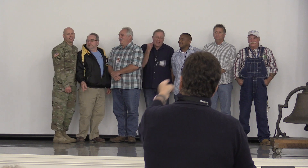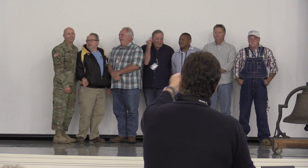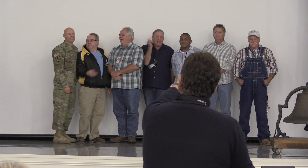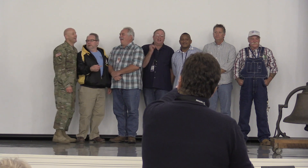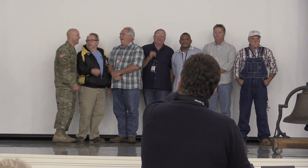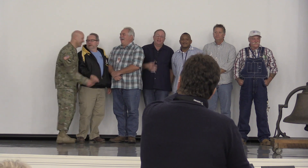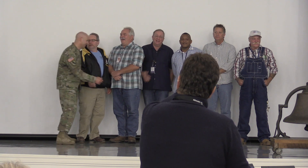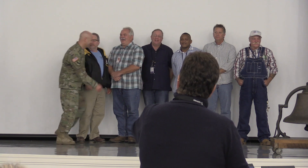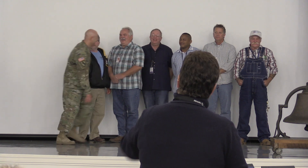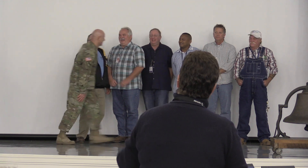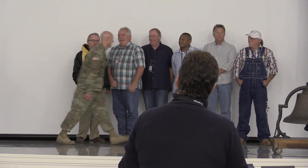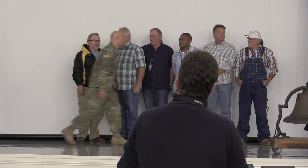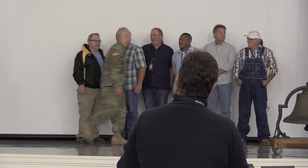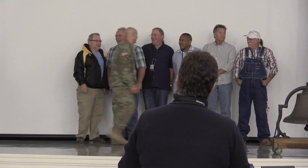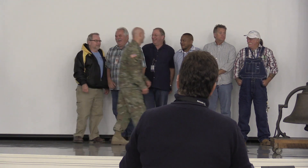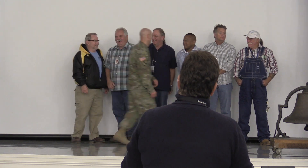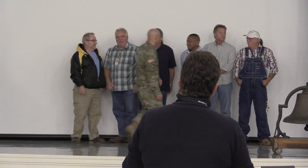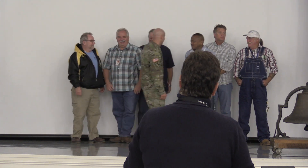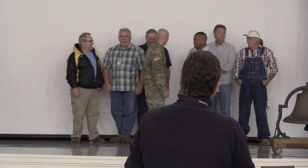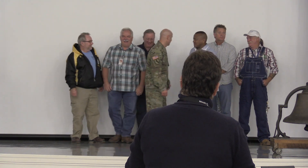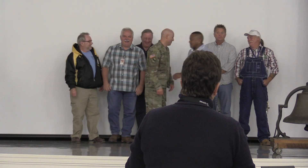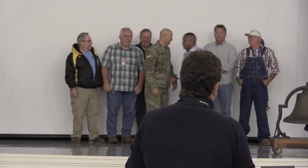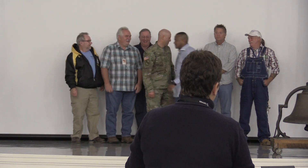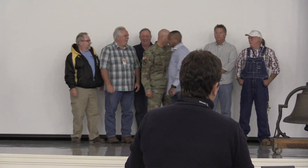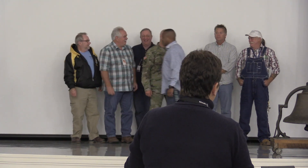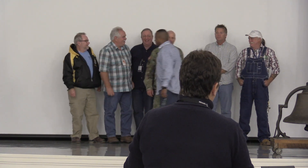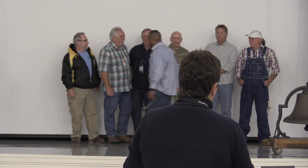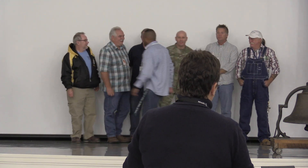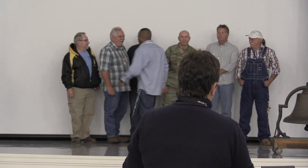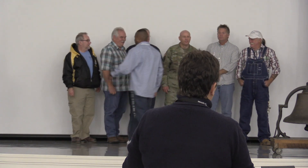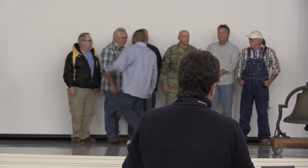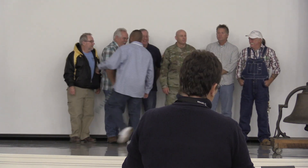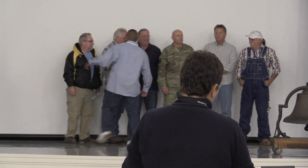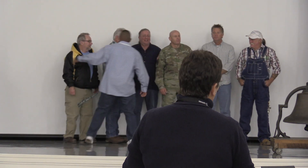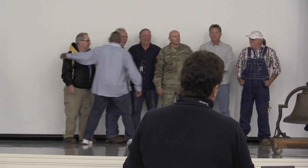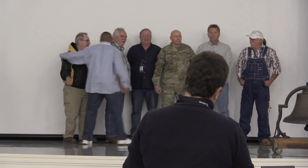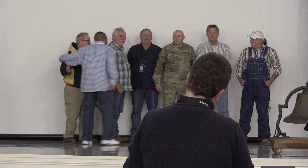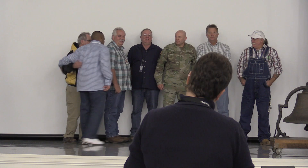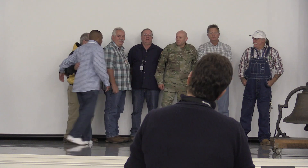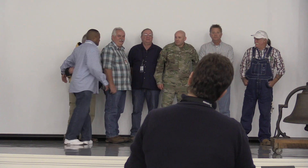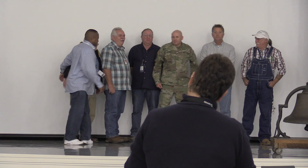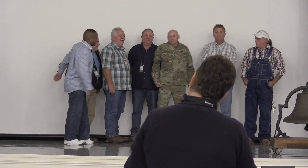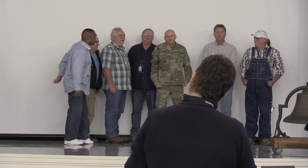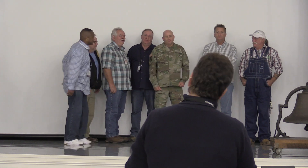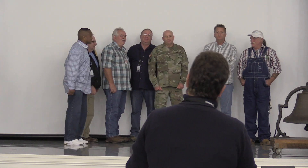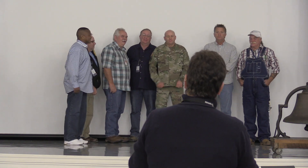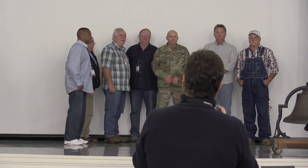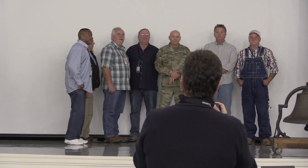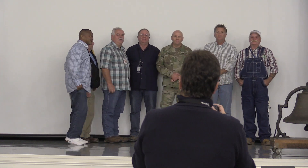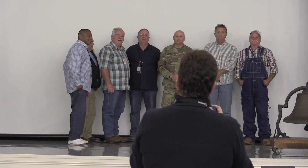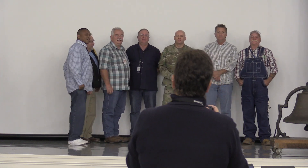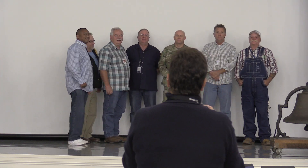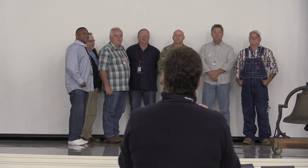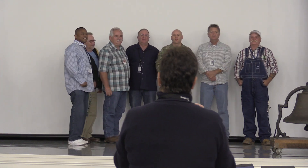Well, we want you to have the same, we need to have the same picture where he's in the middle, right?